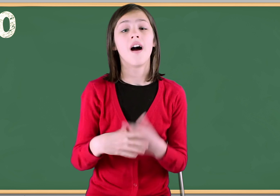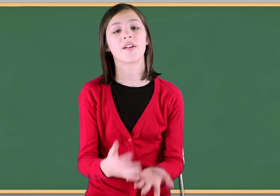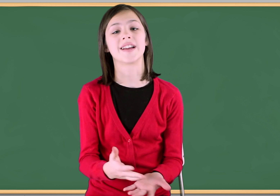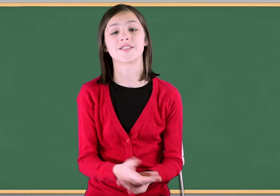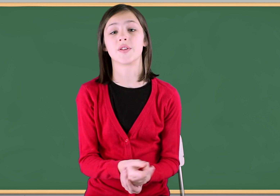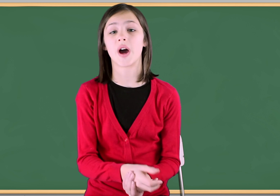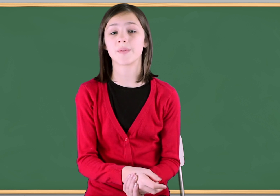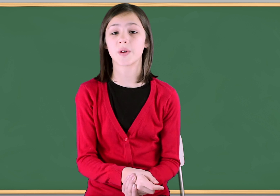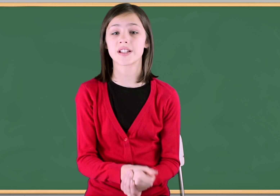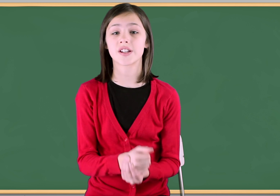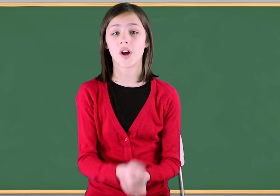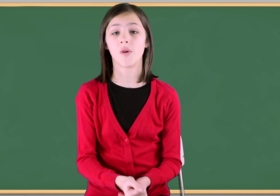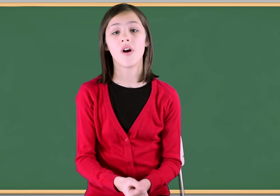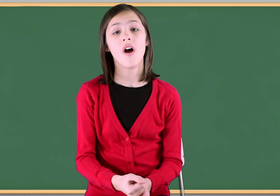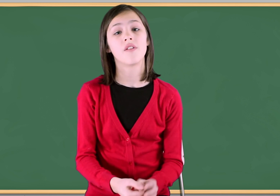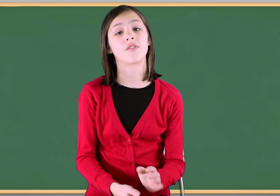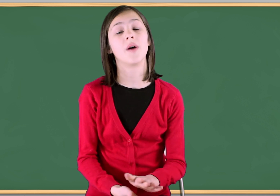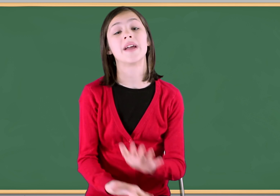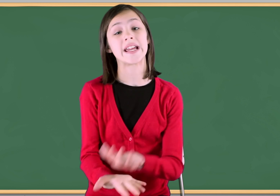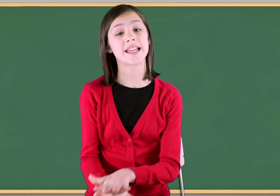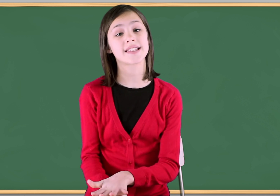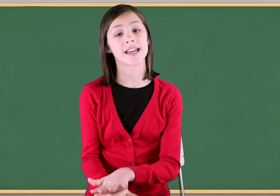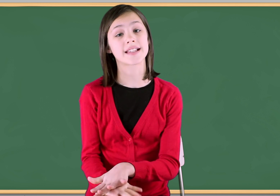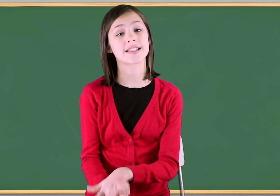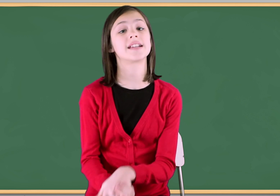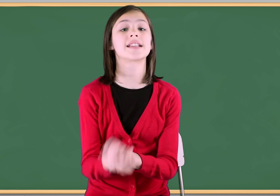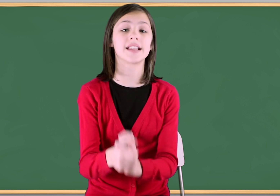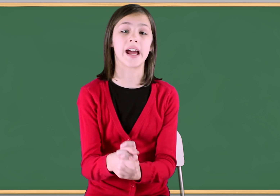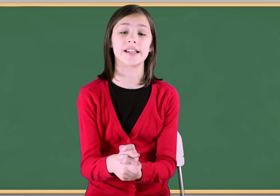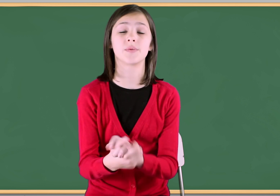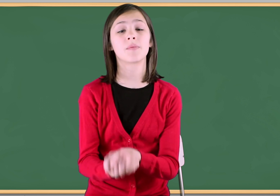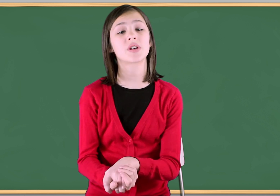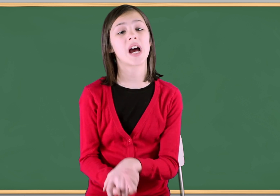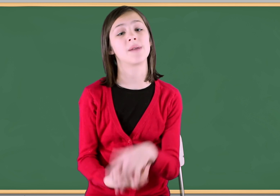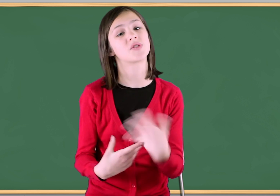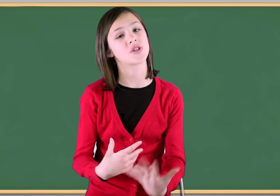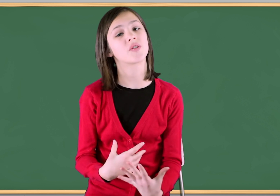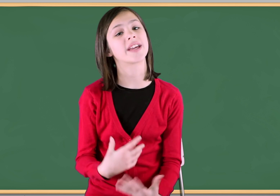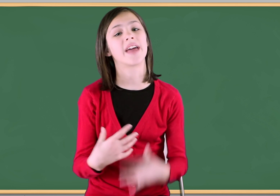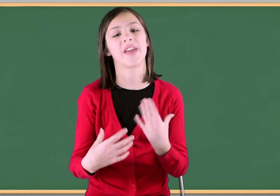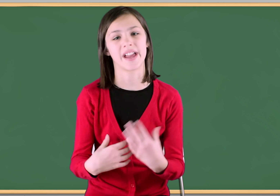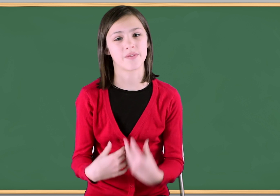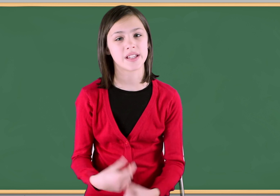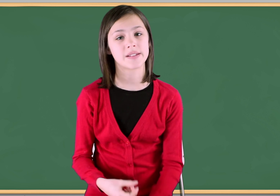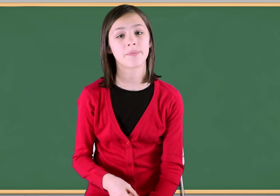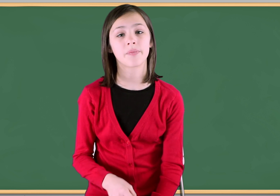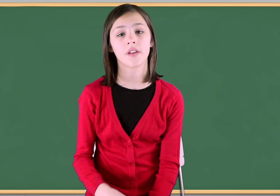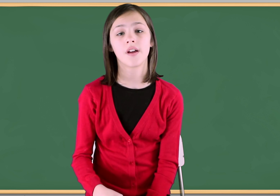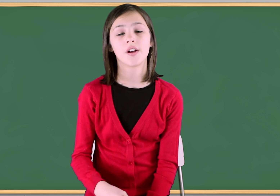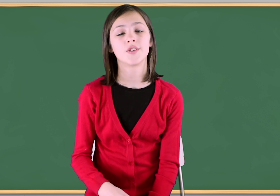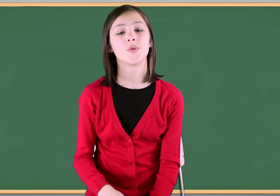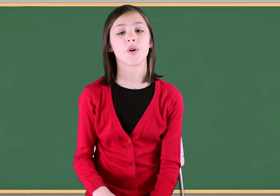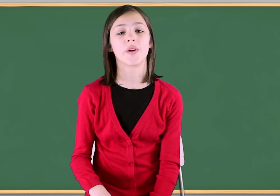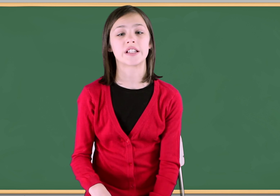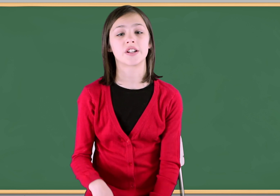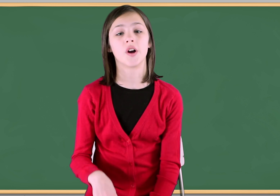Okay, so now I'm going to go from 86 to 90 one more time just so you can get the hang of it. So we're going to go